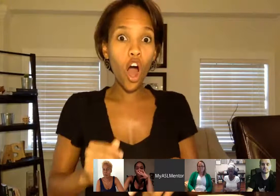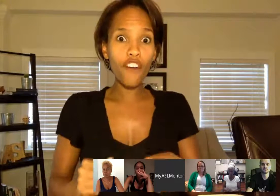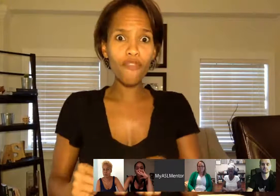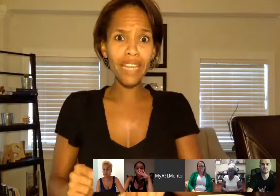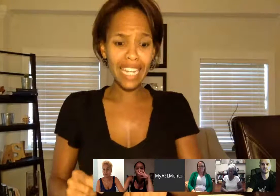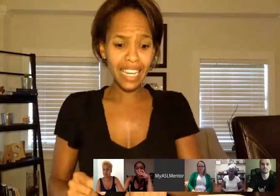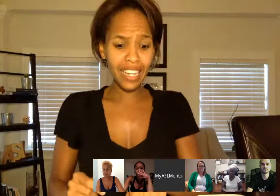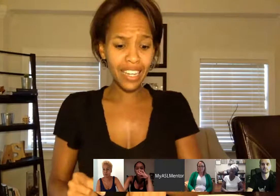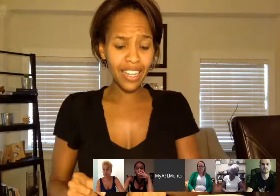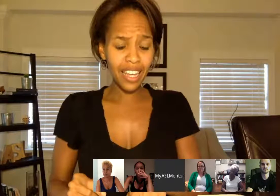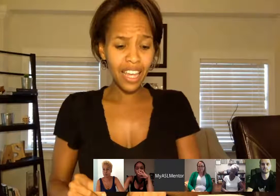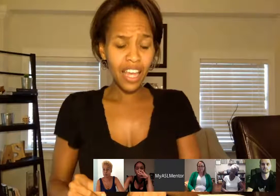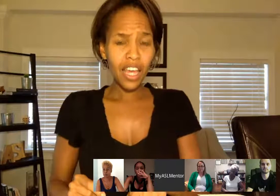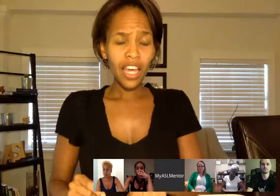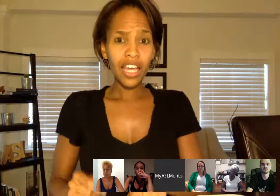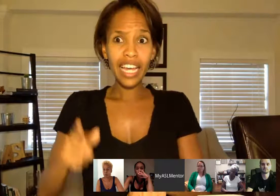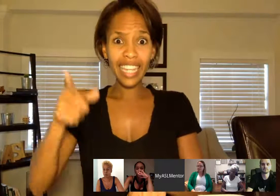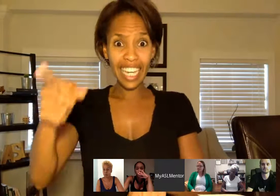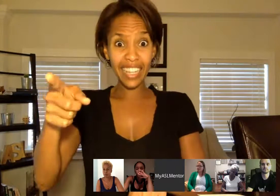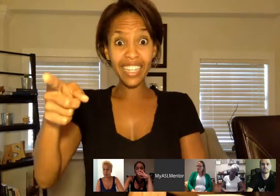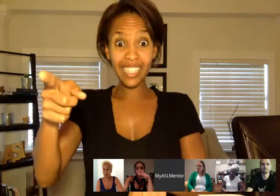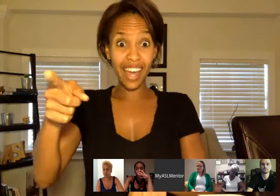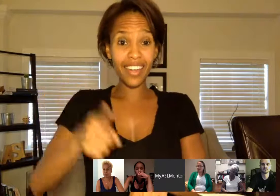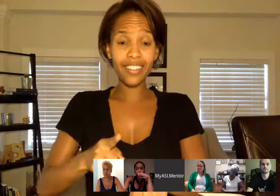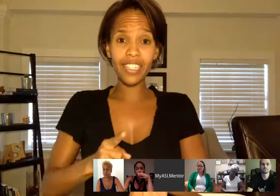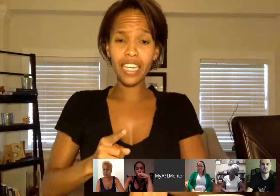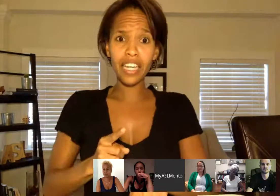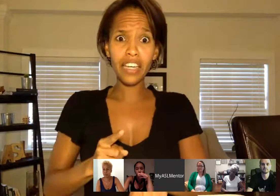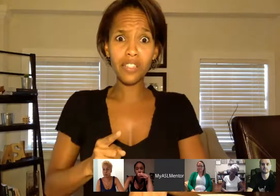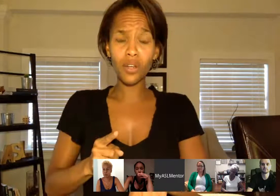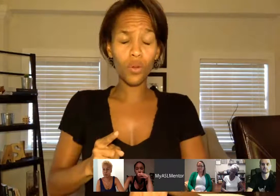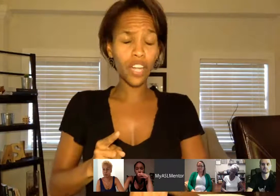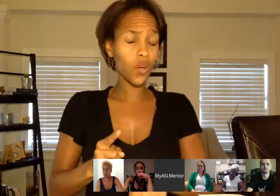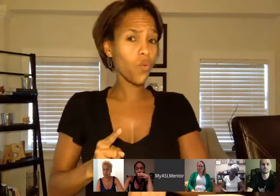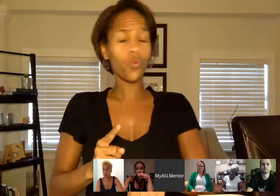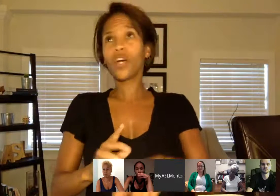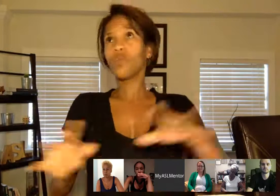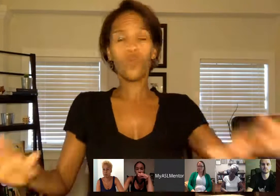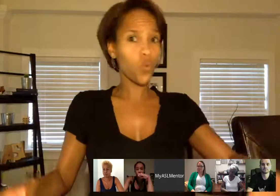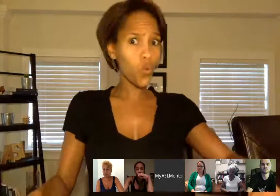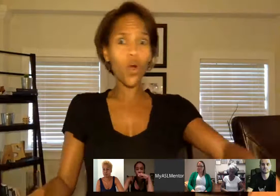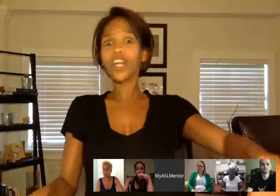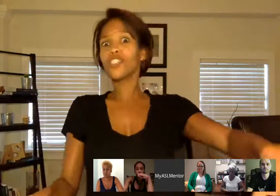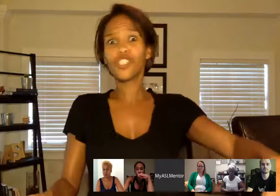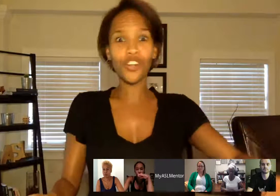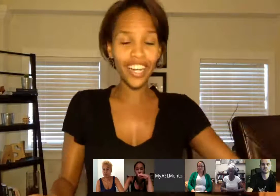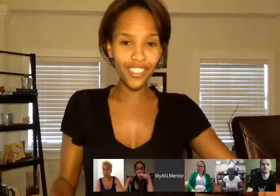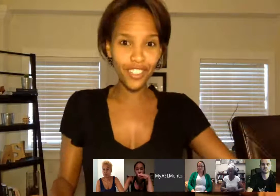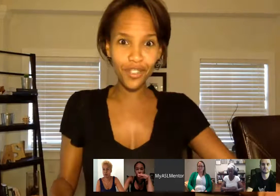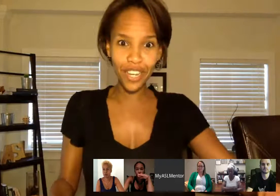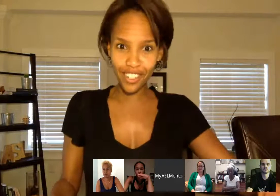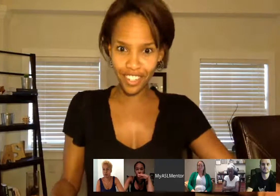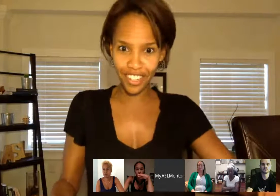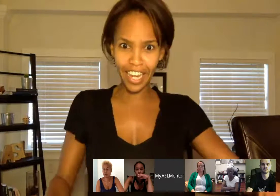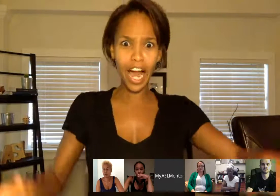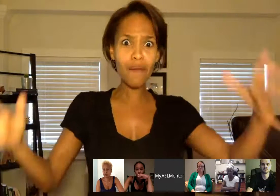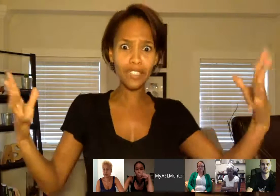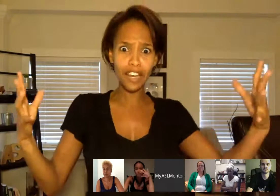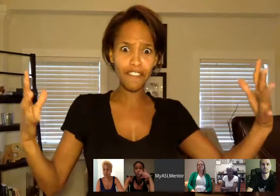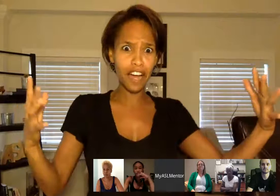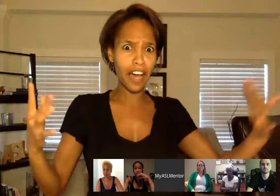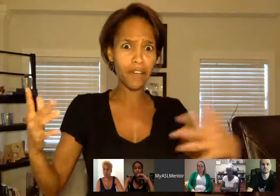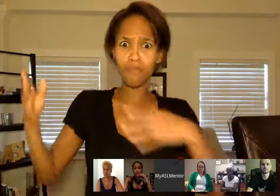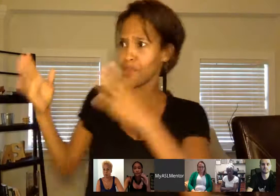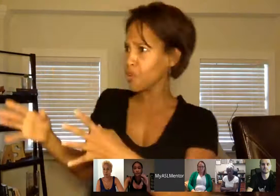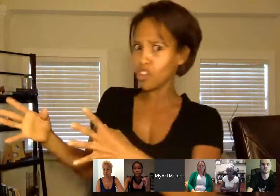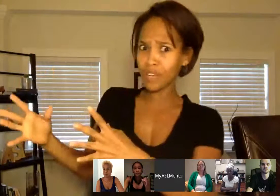So off meaning, like in this case, he's like what a strange situation. Like, I'm a